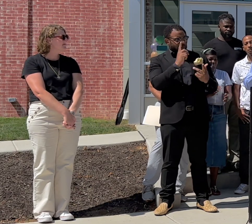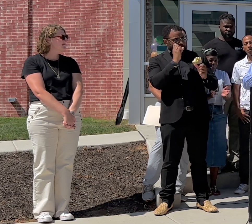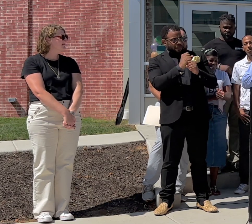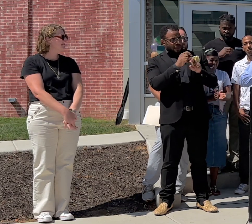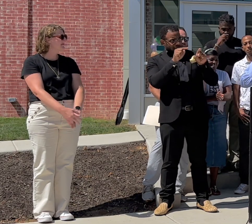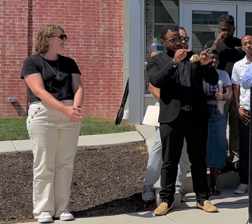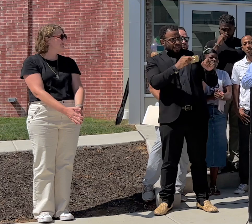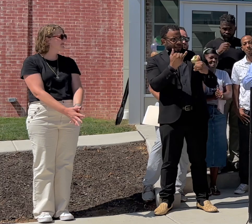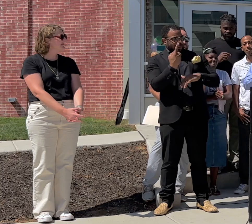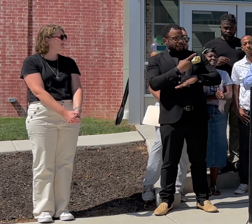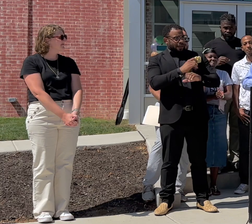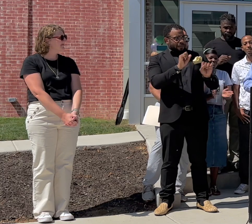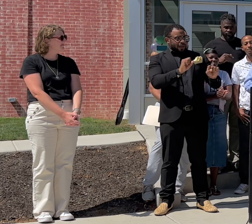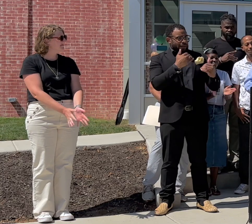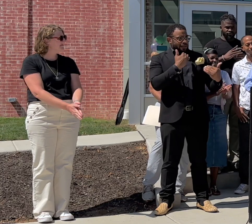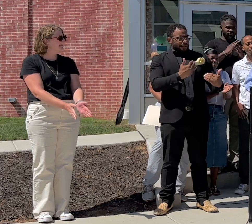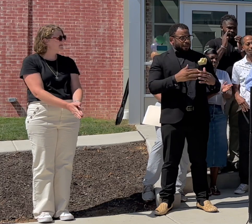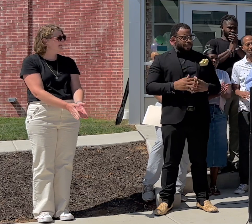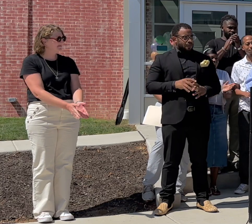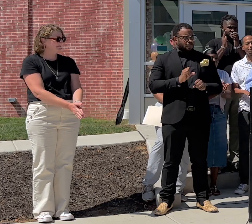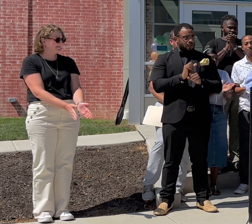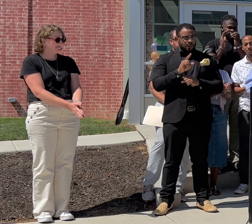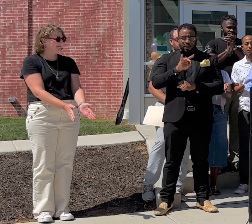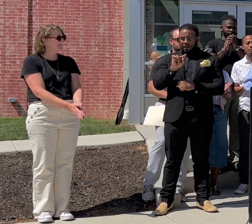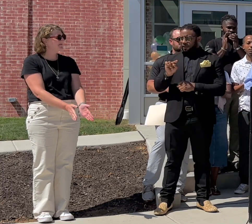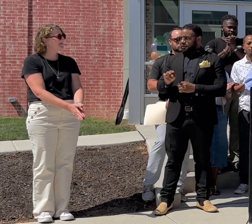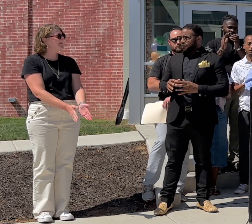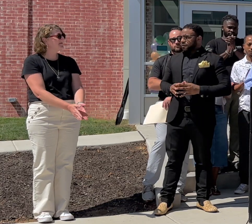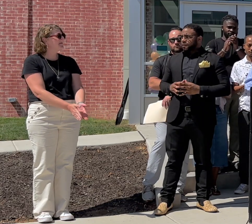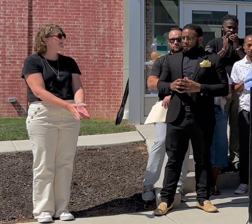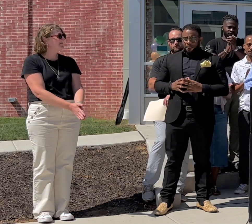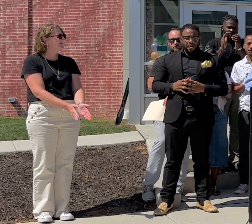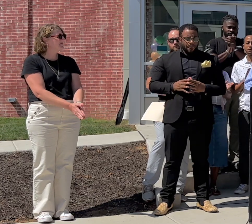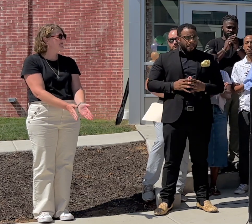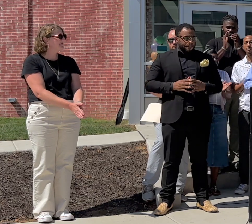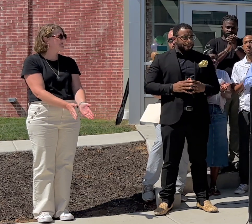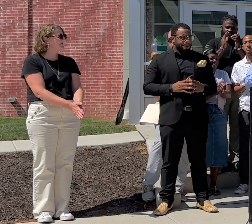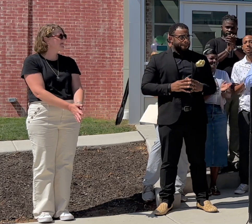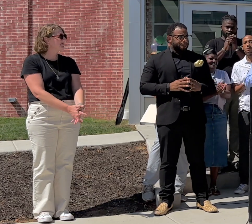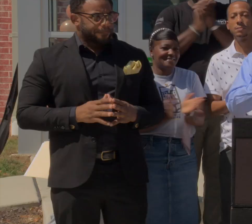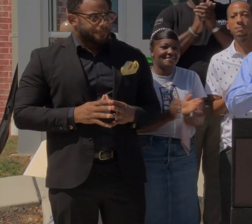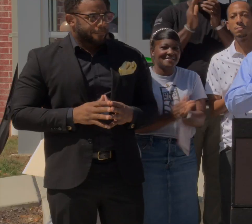making this day possible, working with Liz.